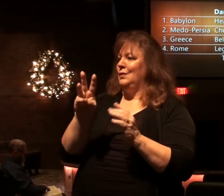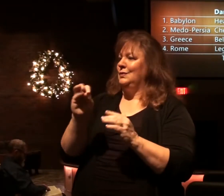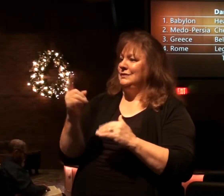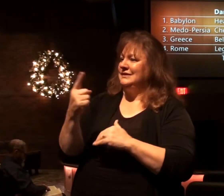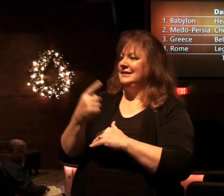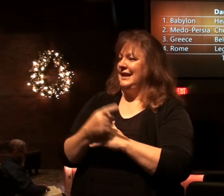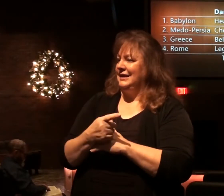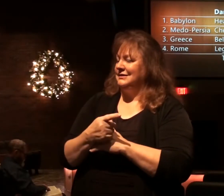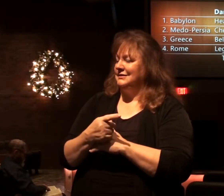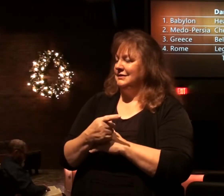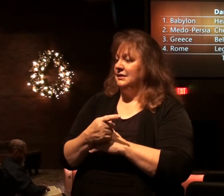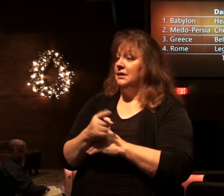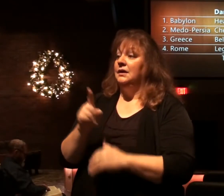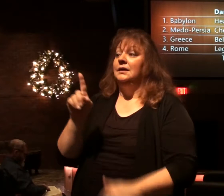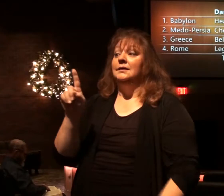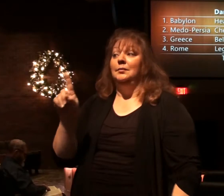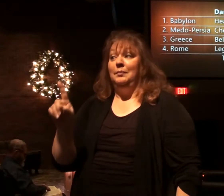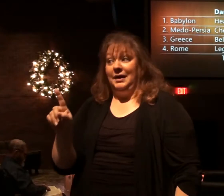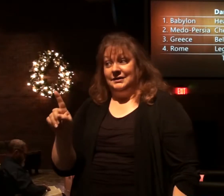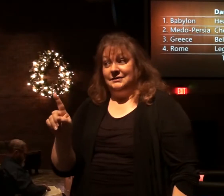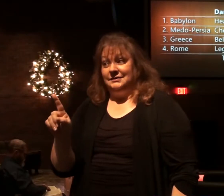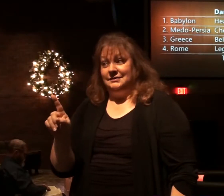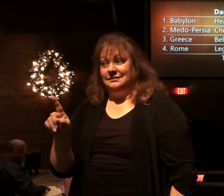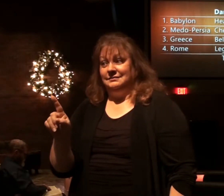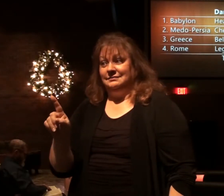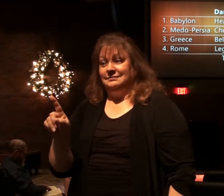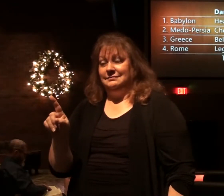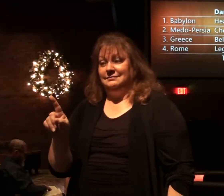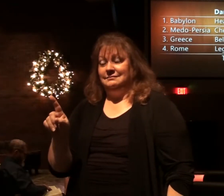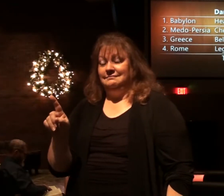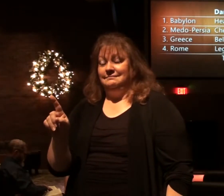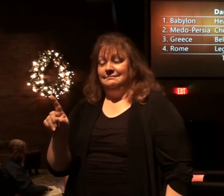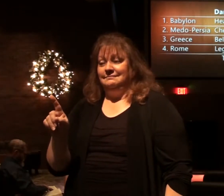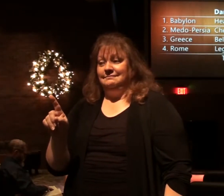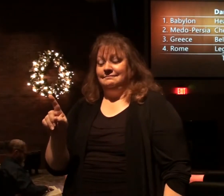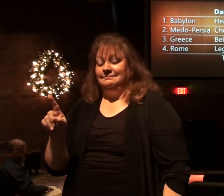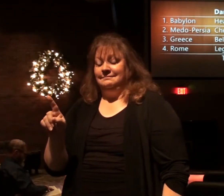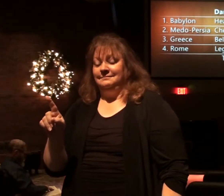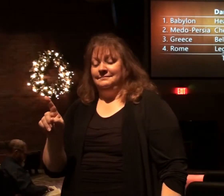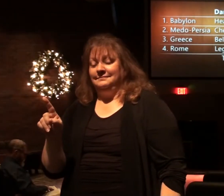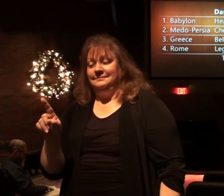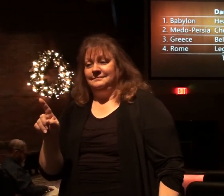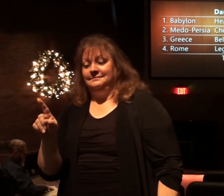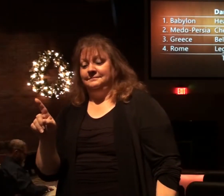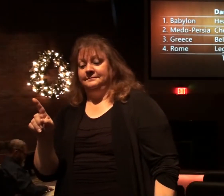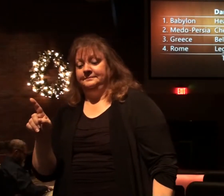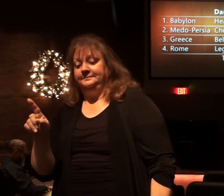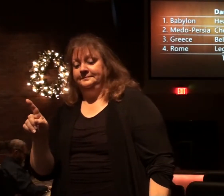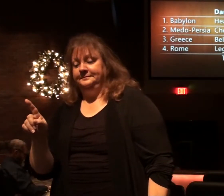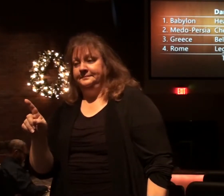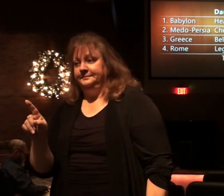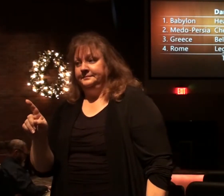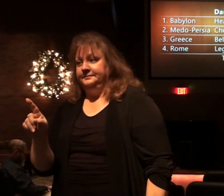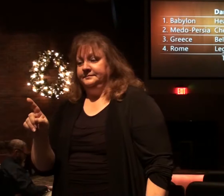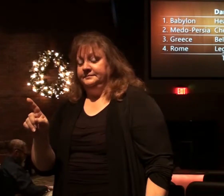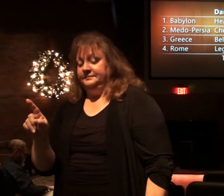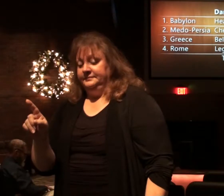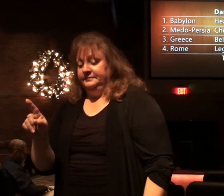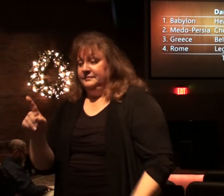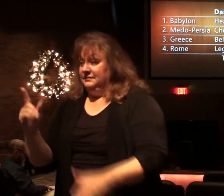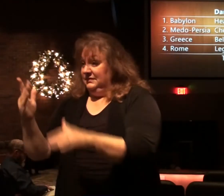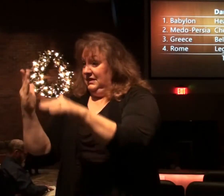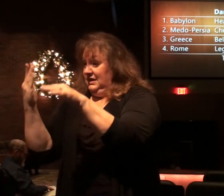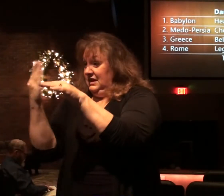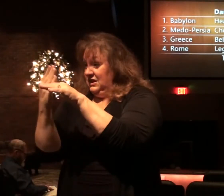seen. But we have the intervention and the sovereignty that